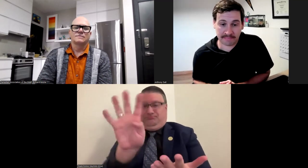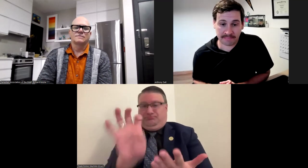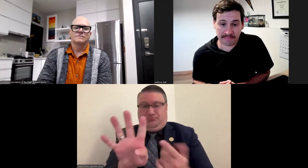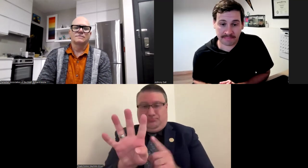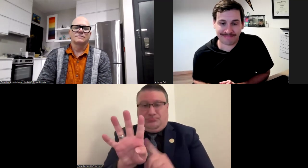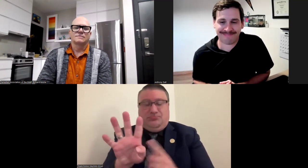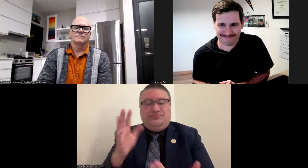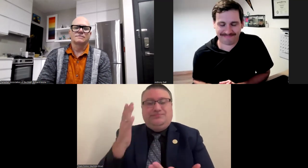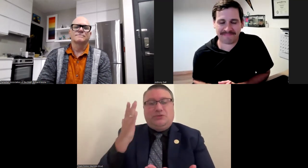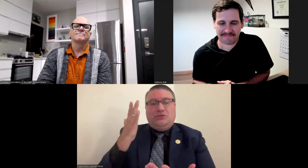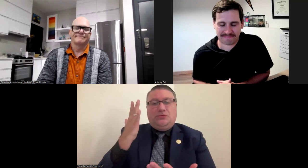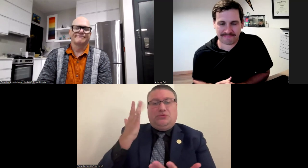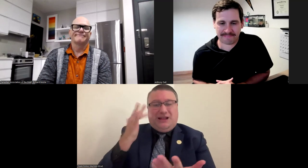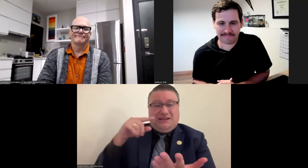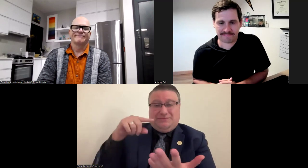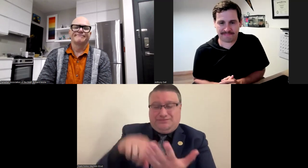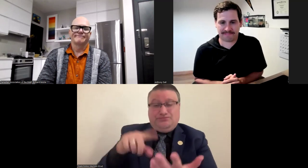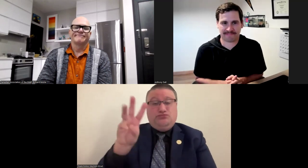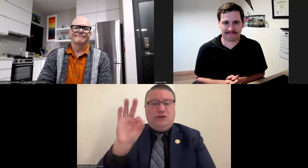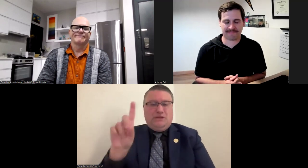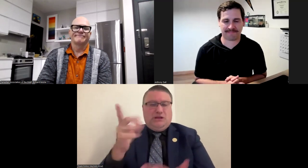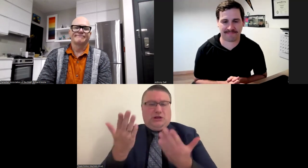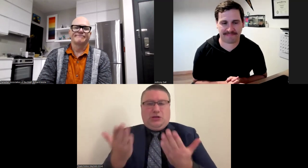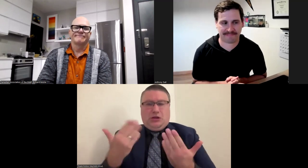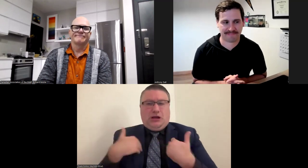Well, I'm not sure I have a definitive answer.